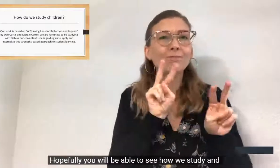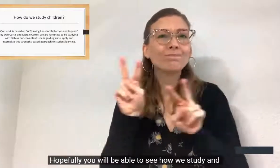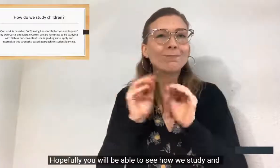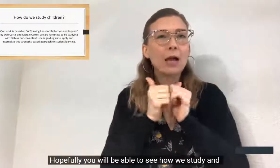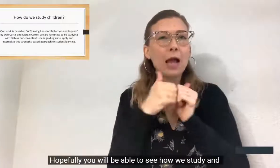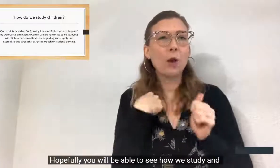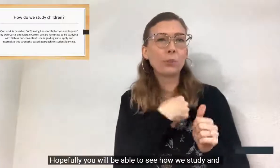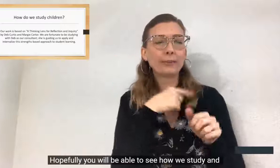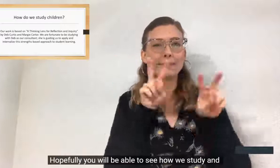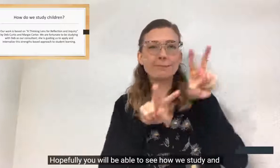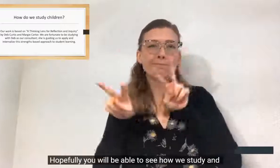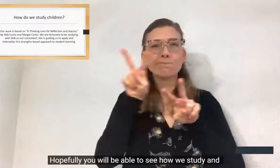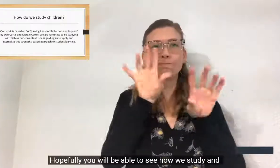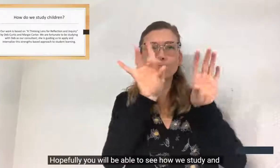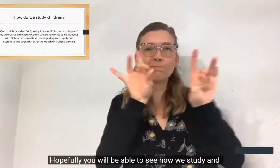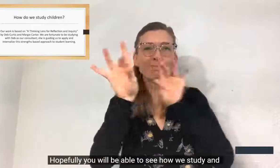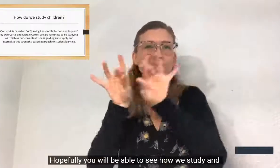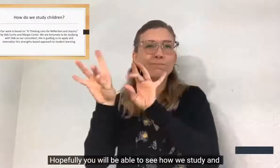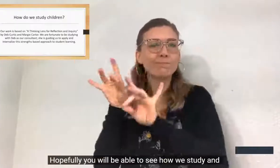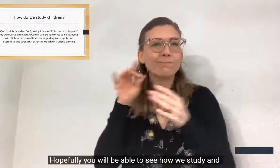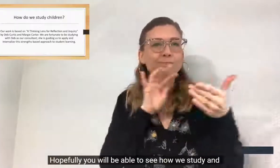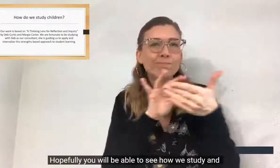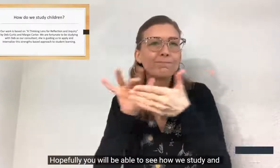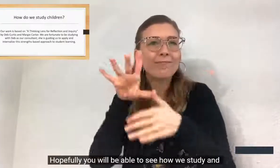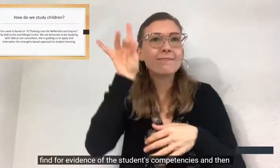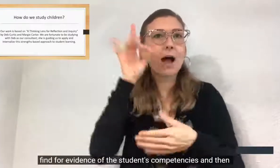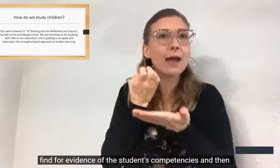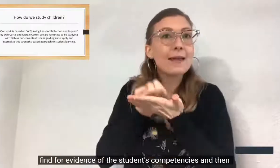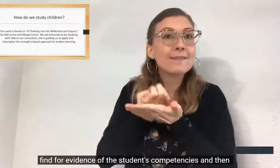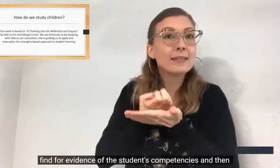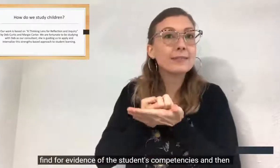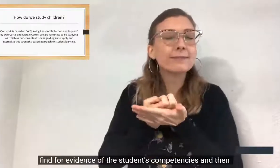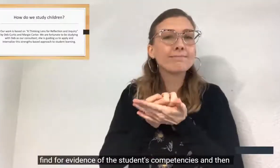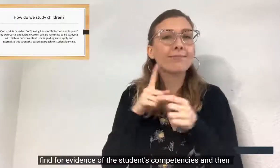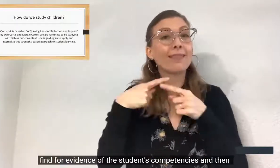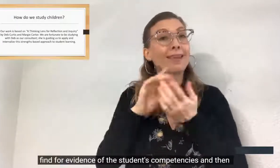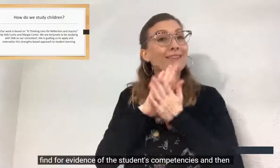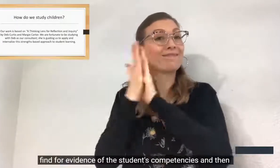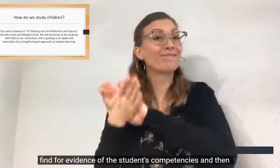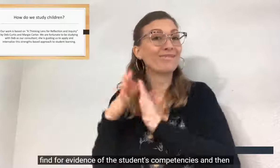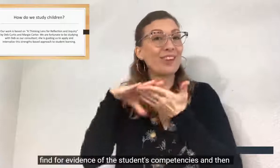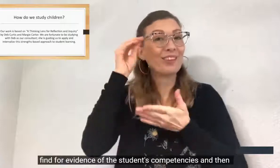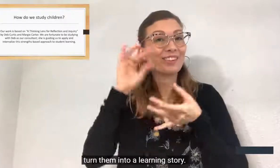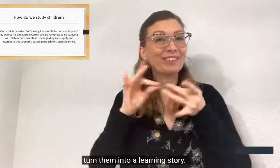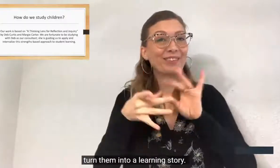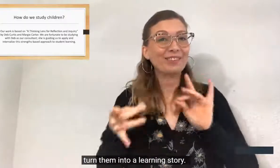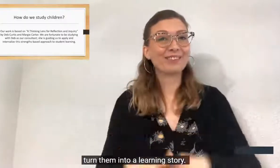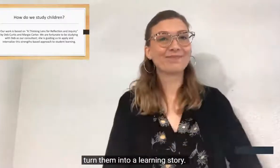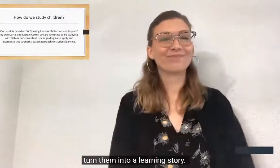ours. Hopefully you'll be able to see how we both study, find evidence for the students' competencies,